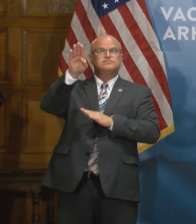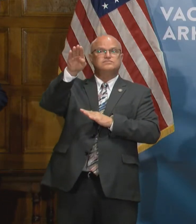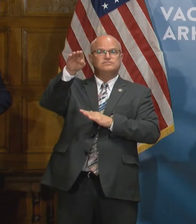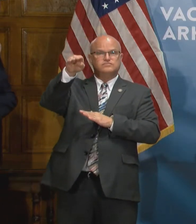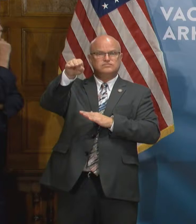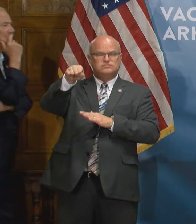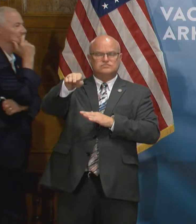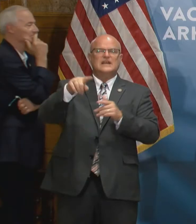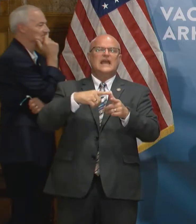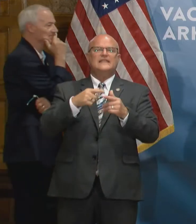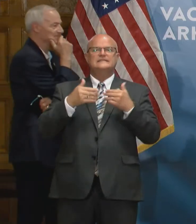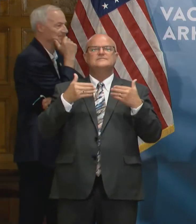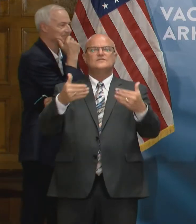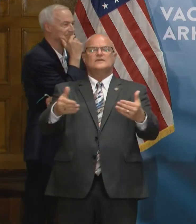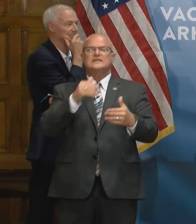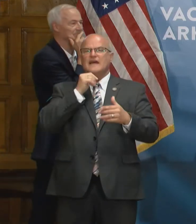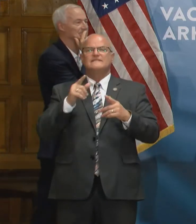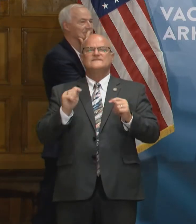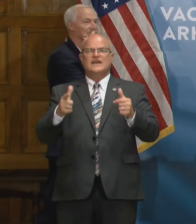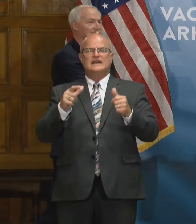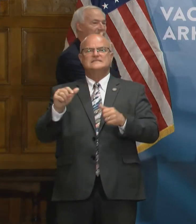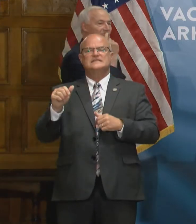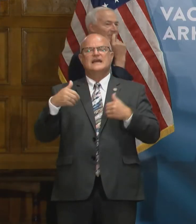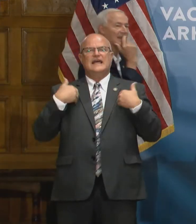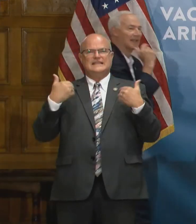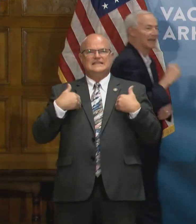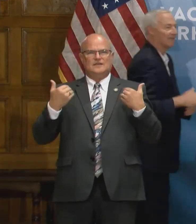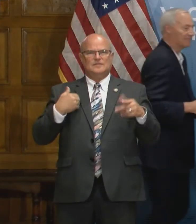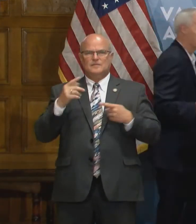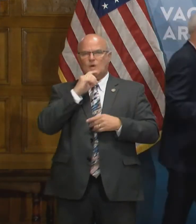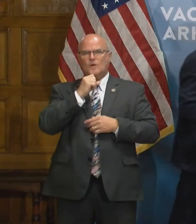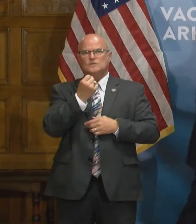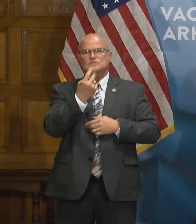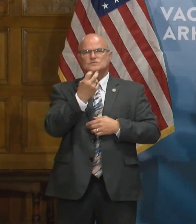eventually move forward, but it may not be as fast as the adolescent group.